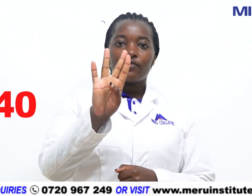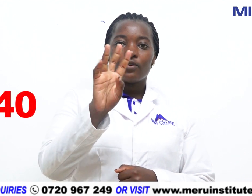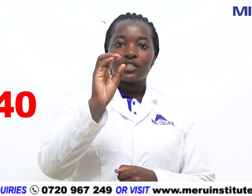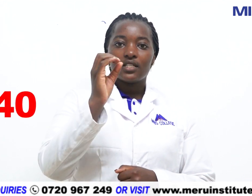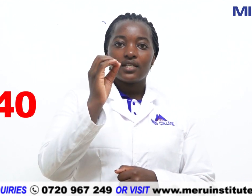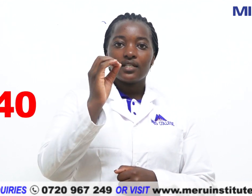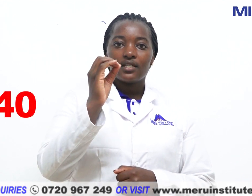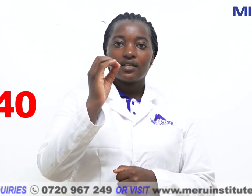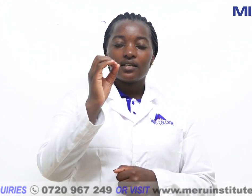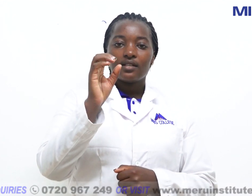40,